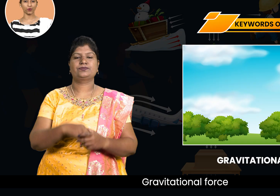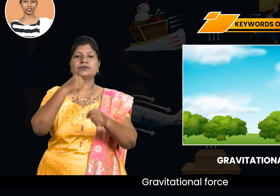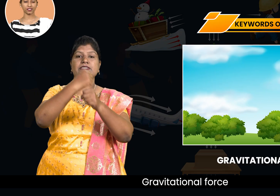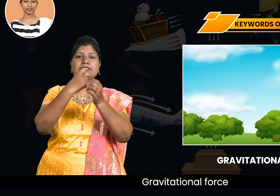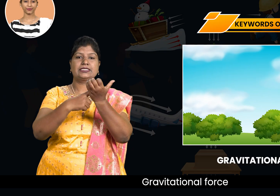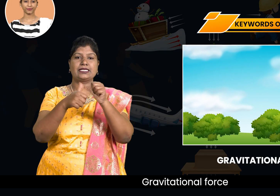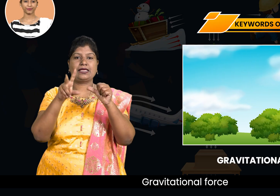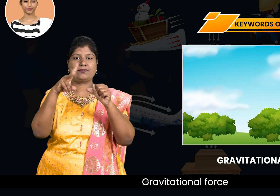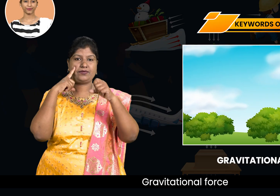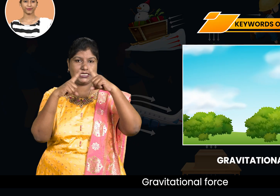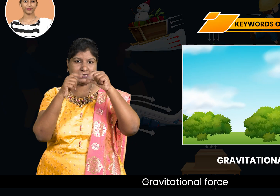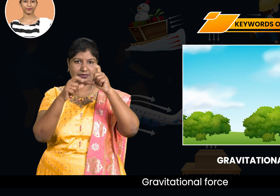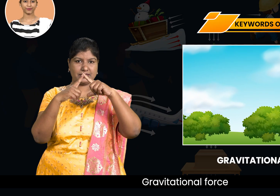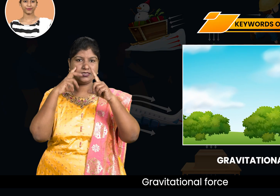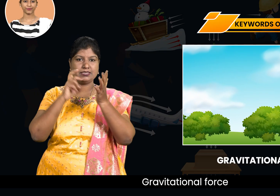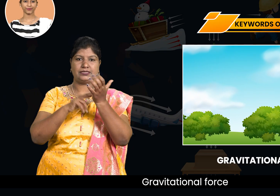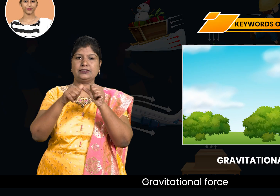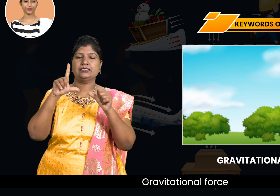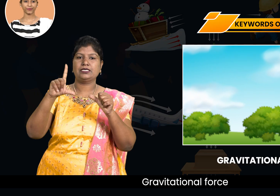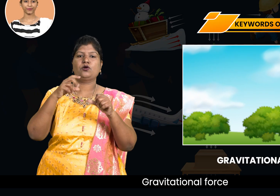gravitational force.